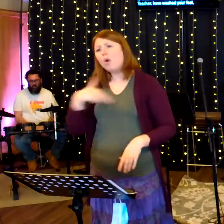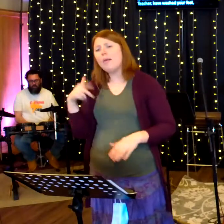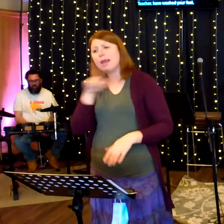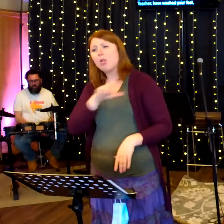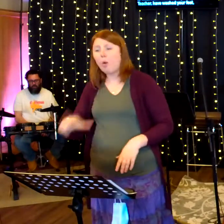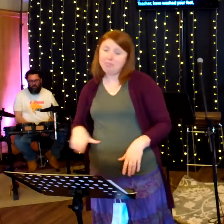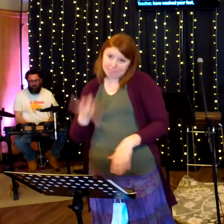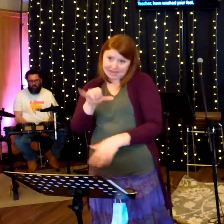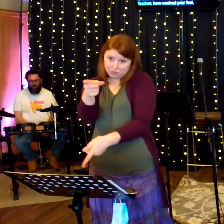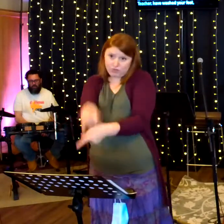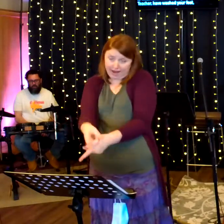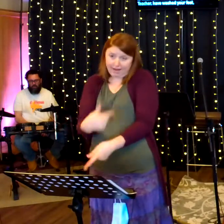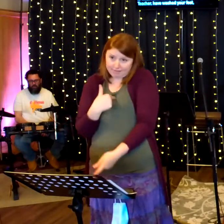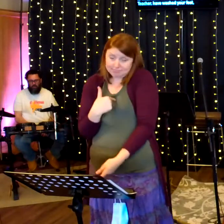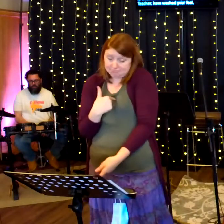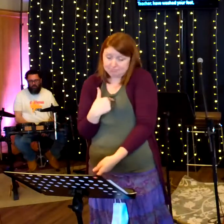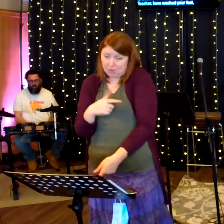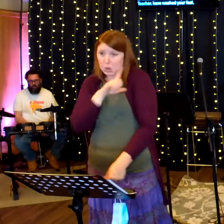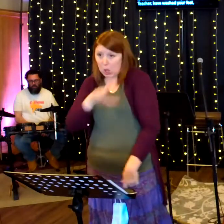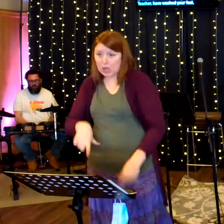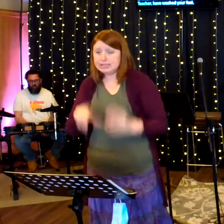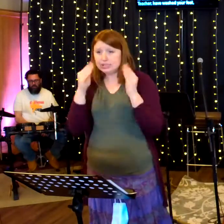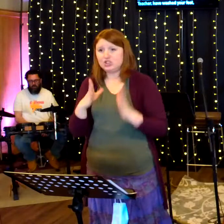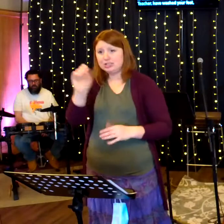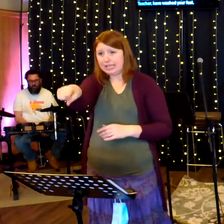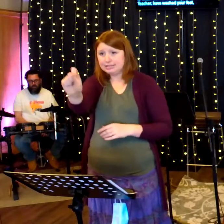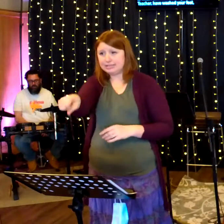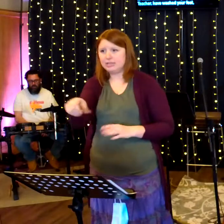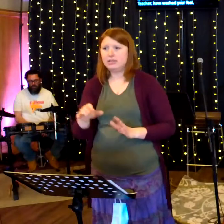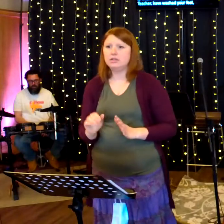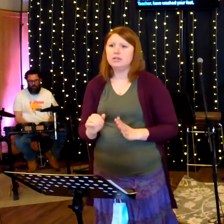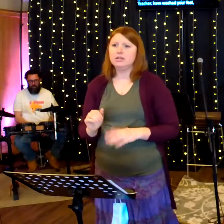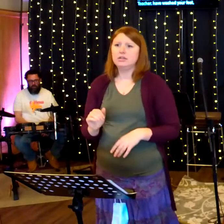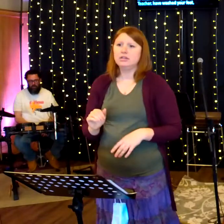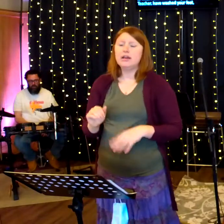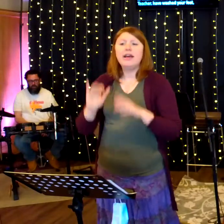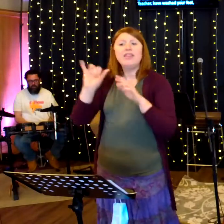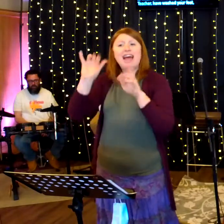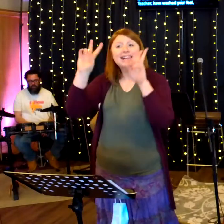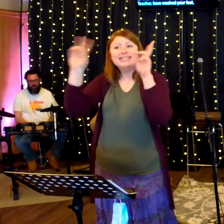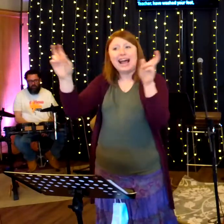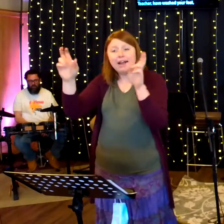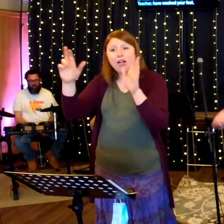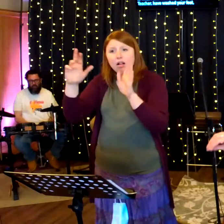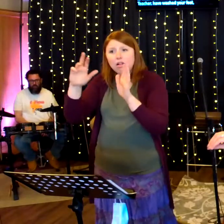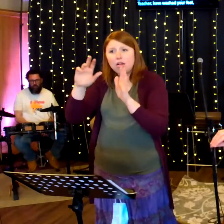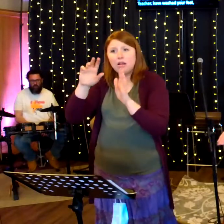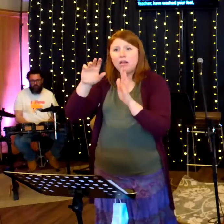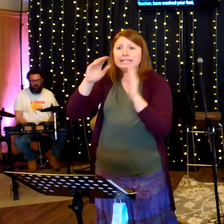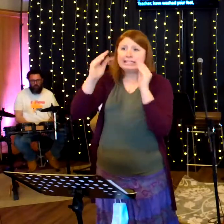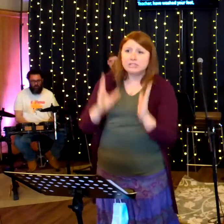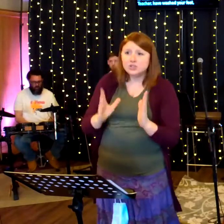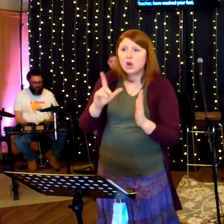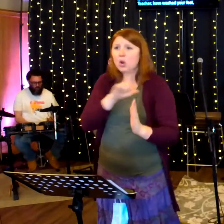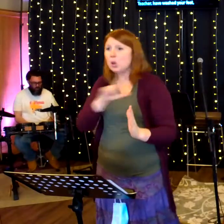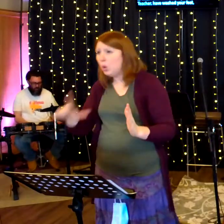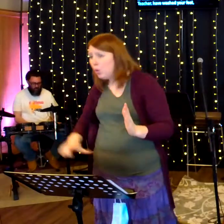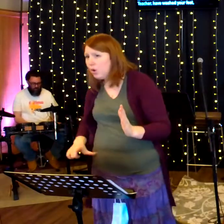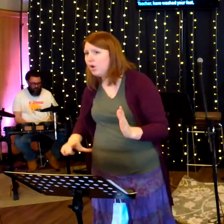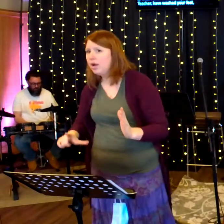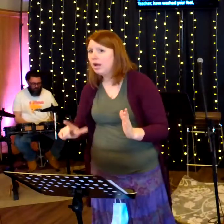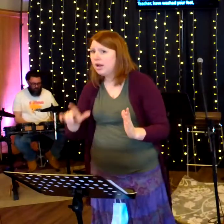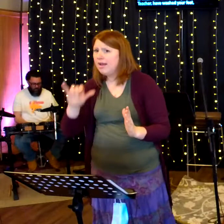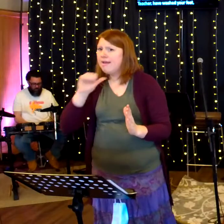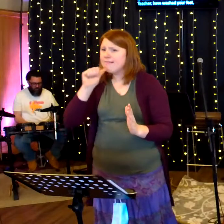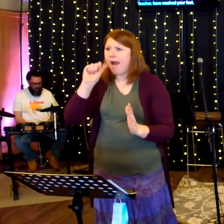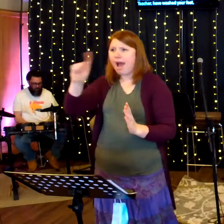and rightfully so, for that is what I am. And just keep in mind, these titles, teacher and Lord, were not just